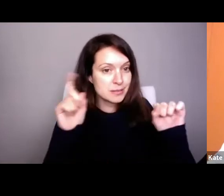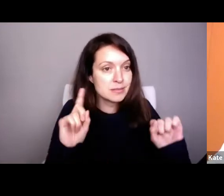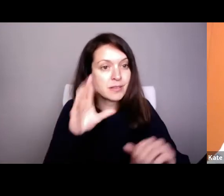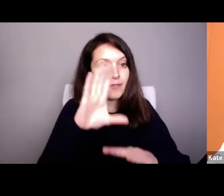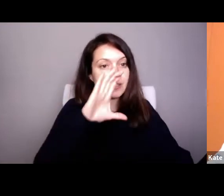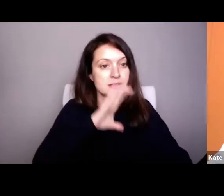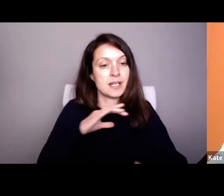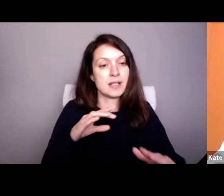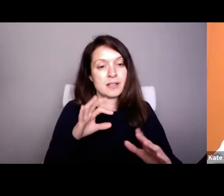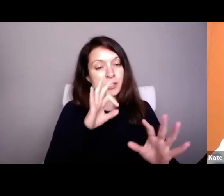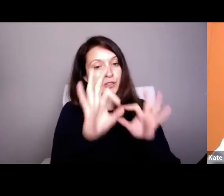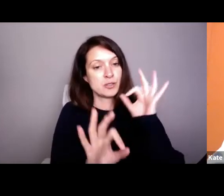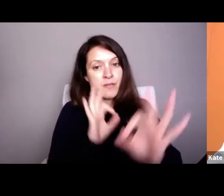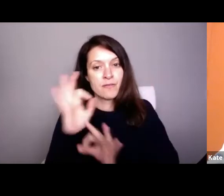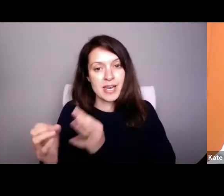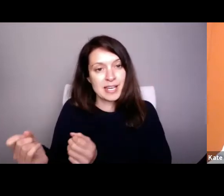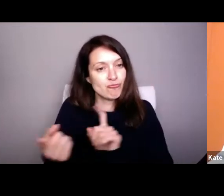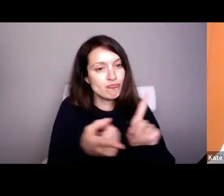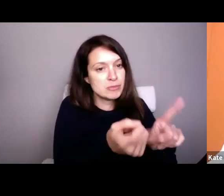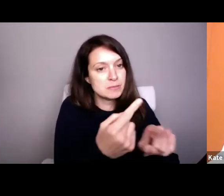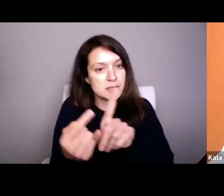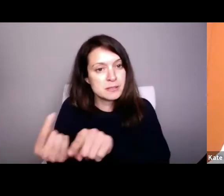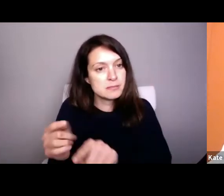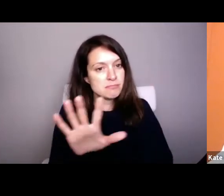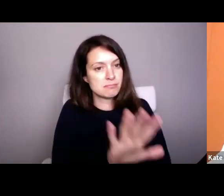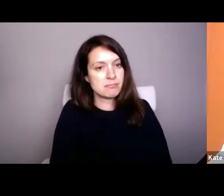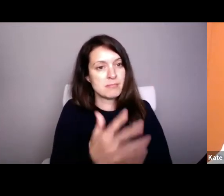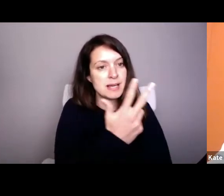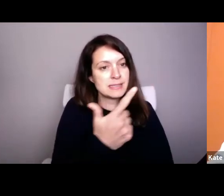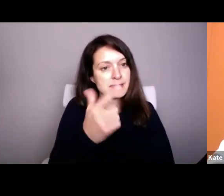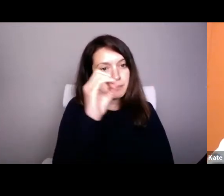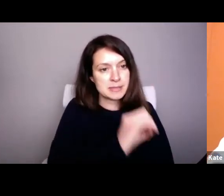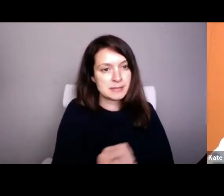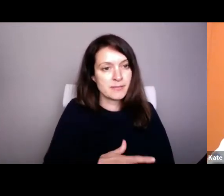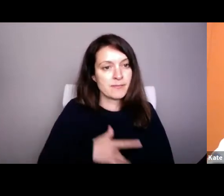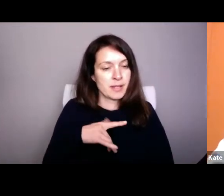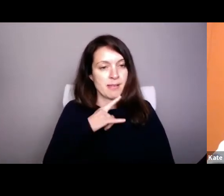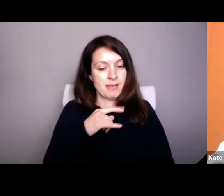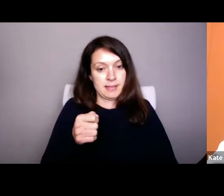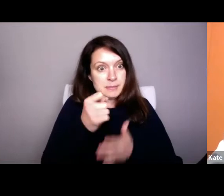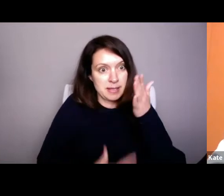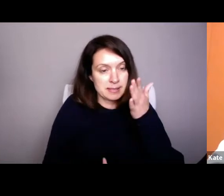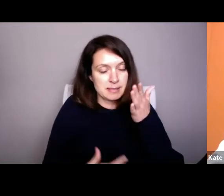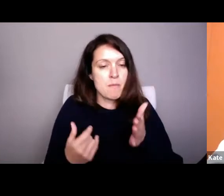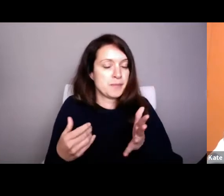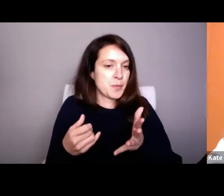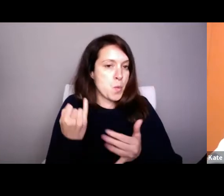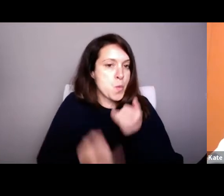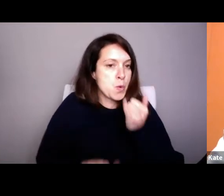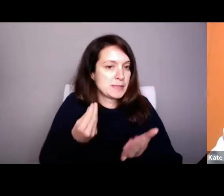survey respondents, we found that 87% had felt that their disability created a greater financial challenge than their non-disabled